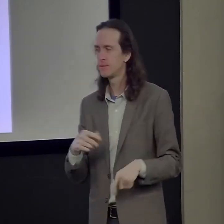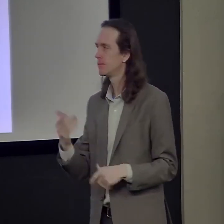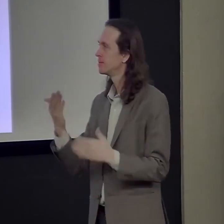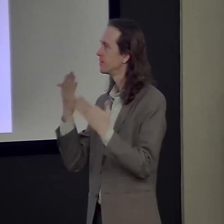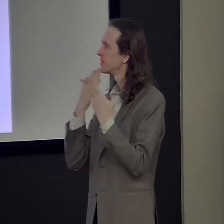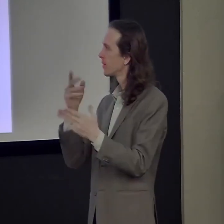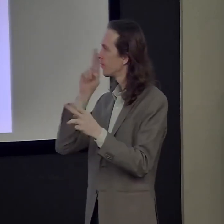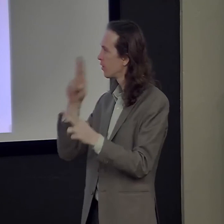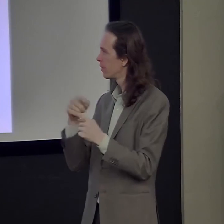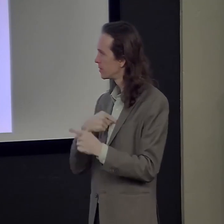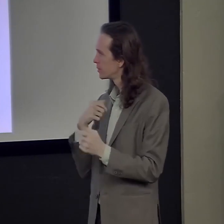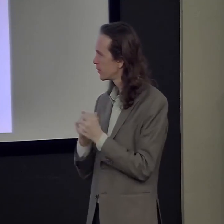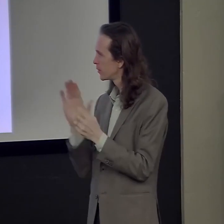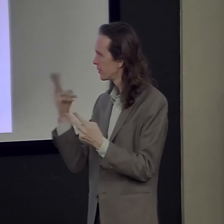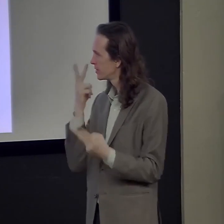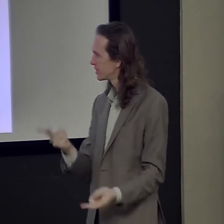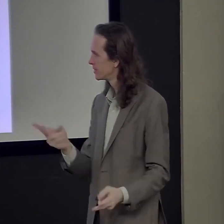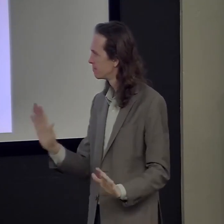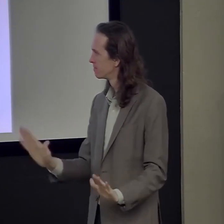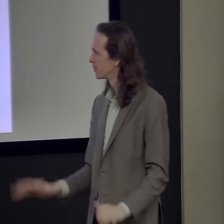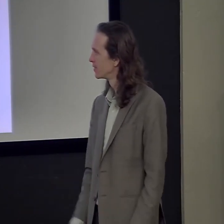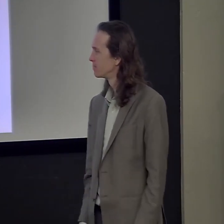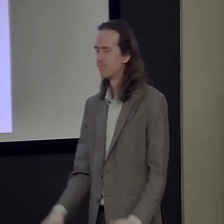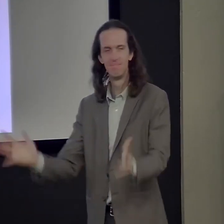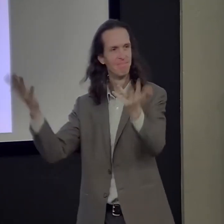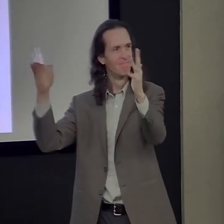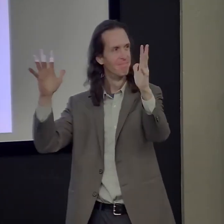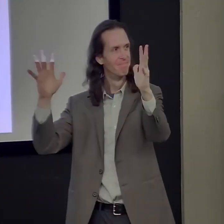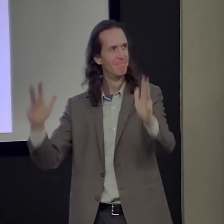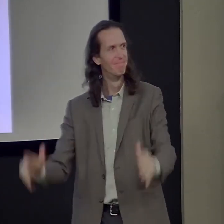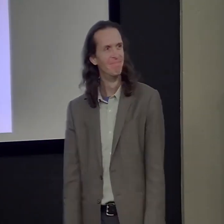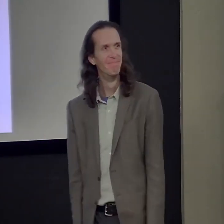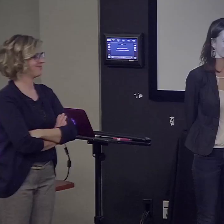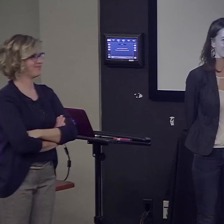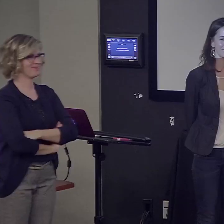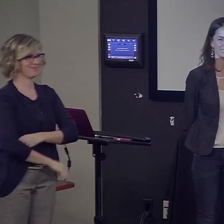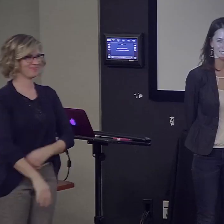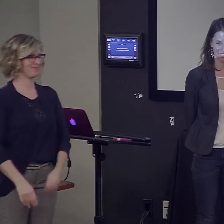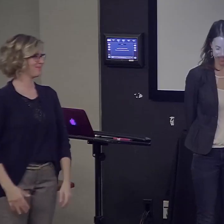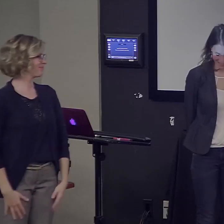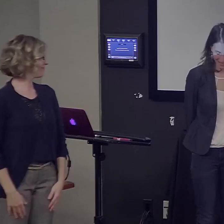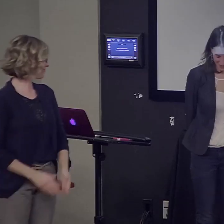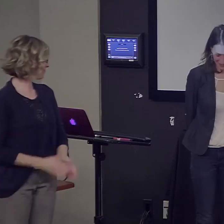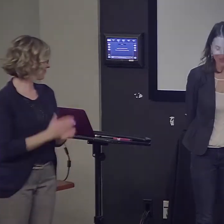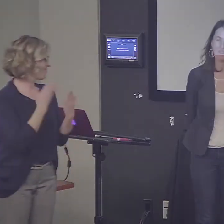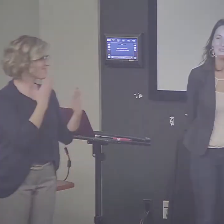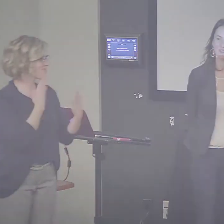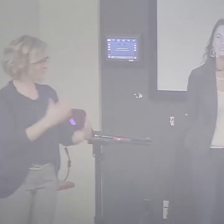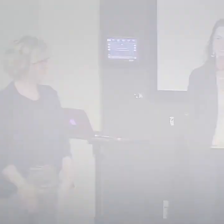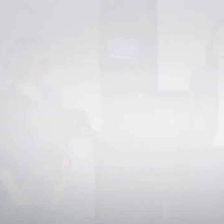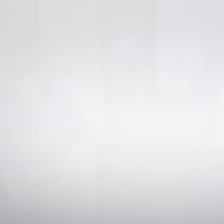Okay, well, thank you all for coming, and thank you for honoring us with your visit and lecture. So, round of applause.